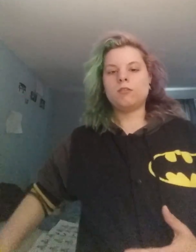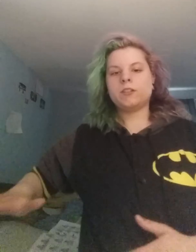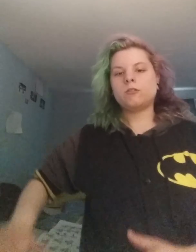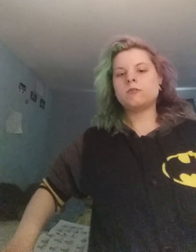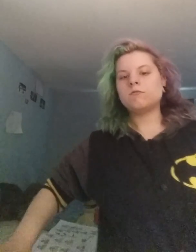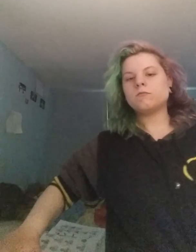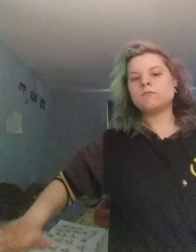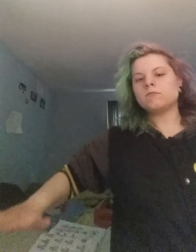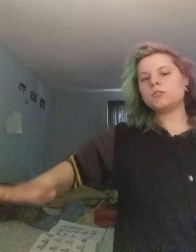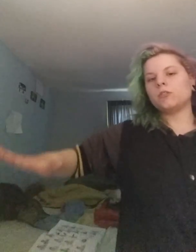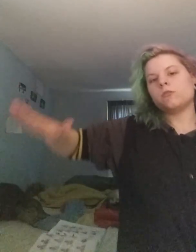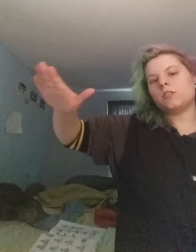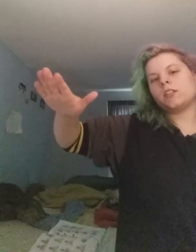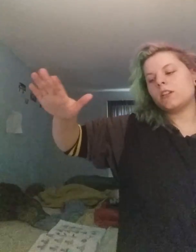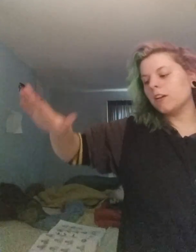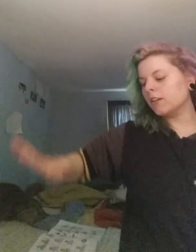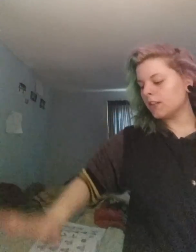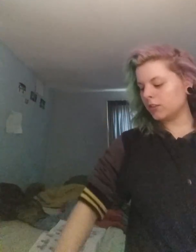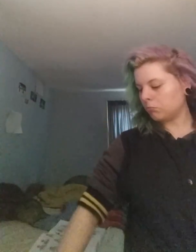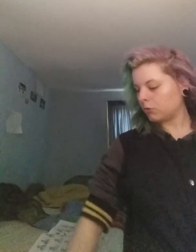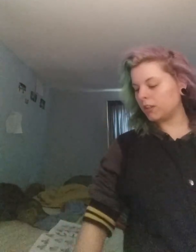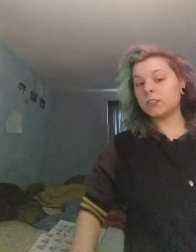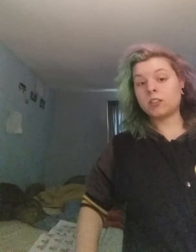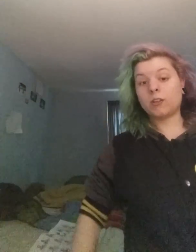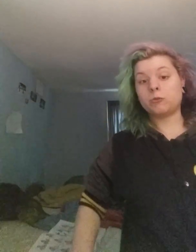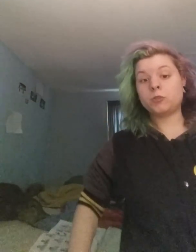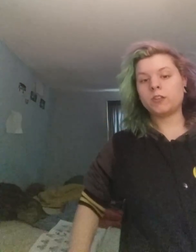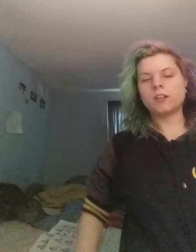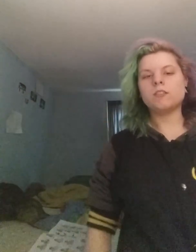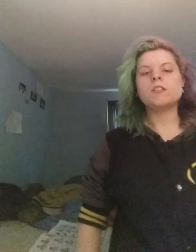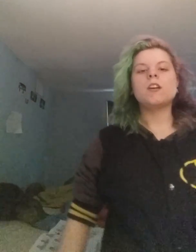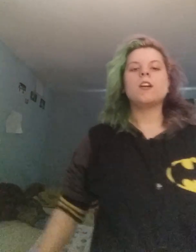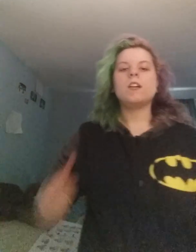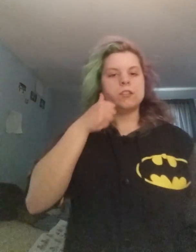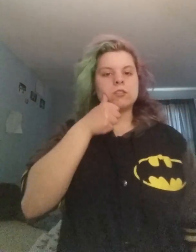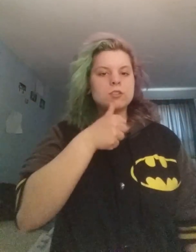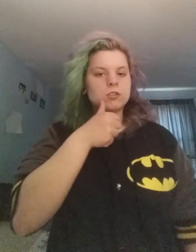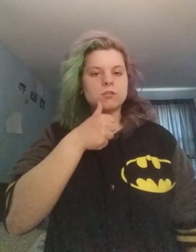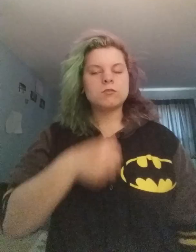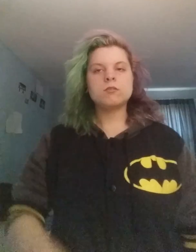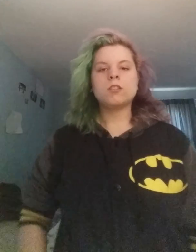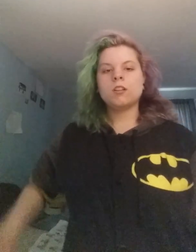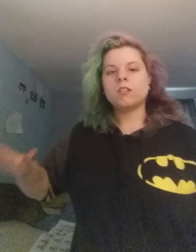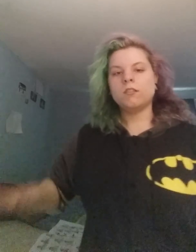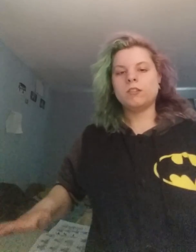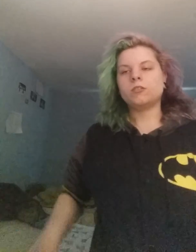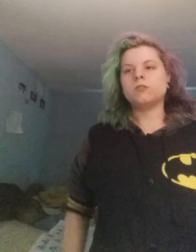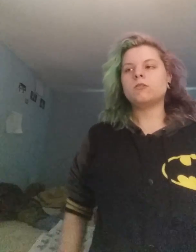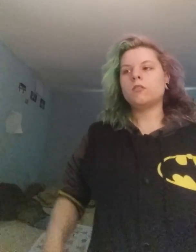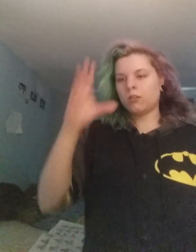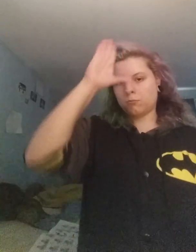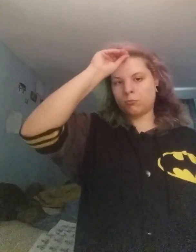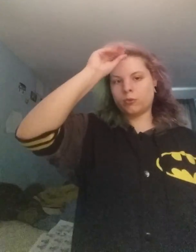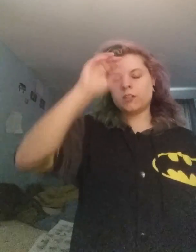little so you take your hand and you put it as low as you can and then girl little boy